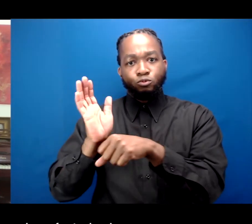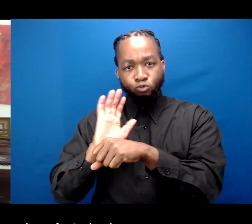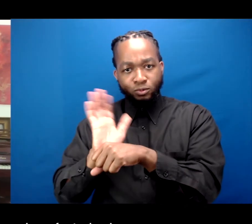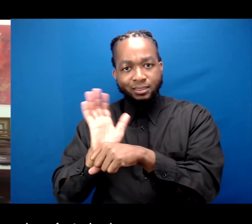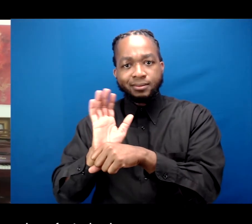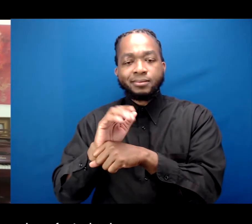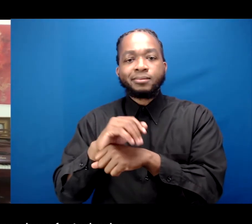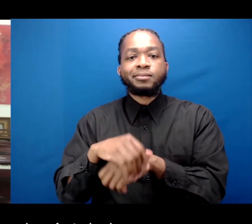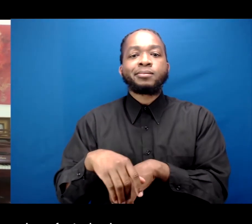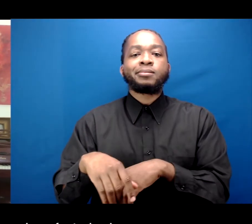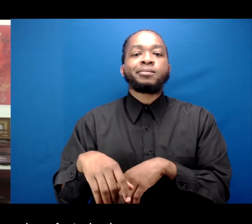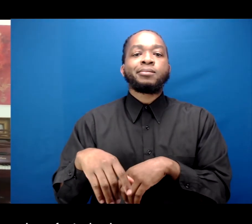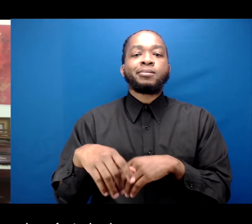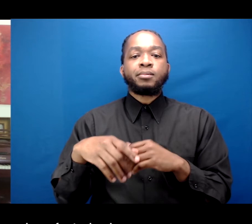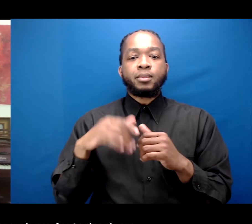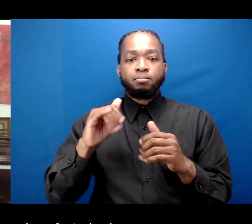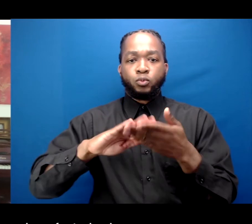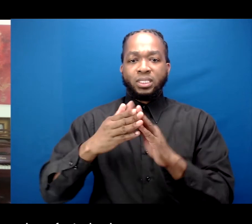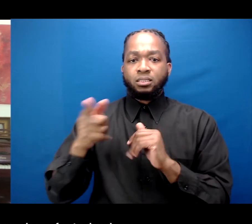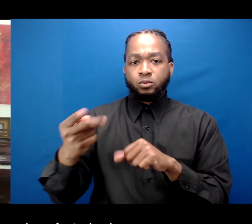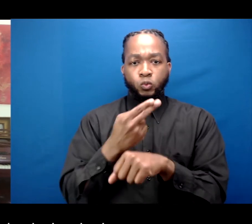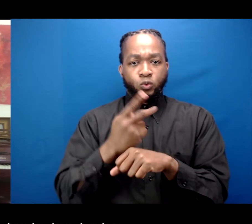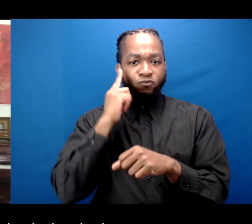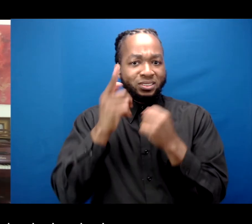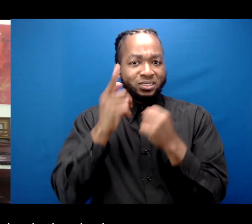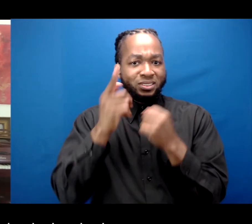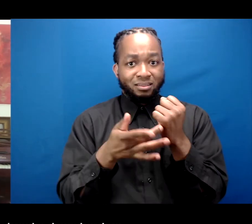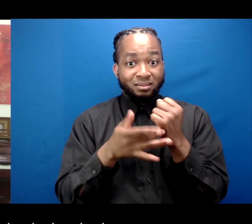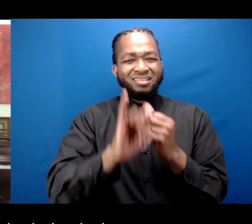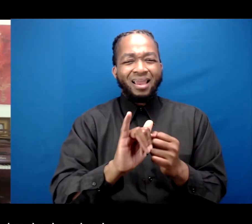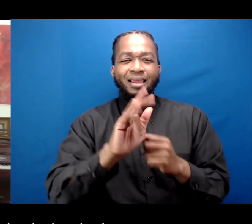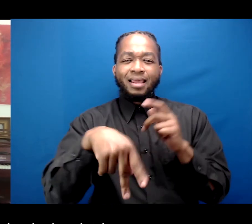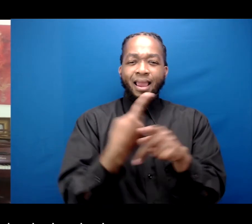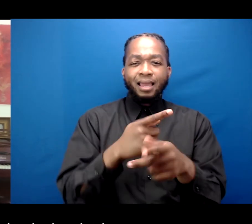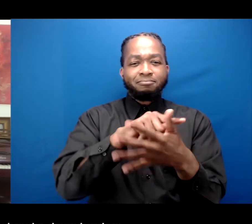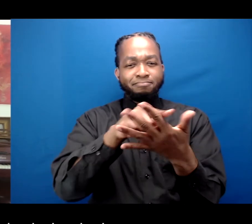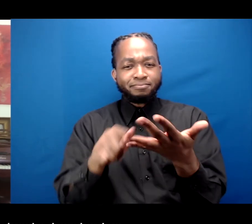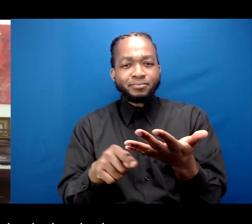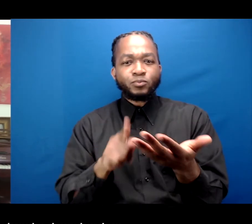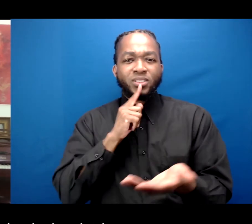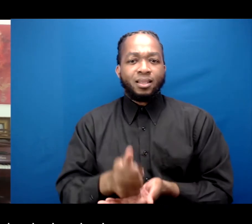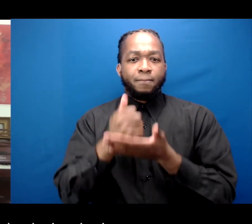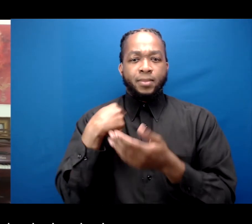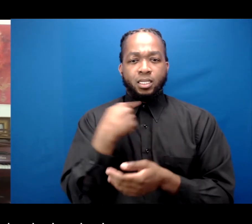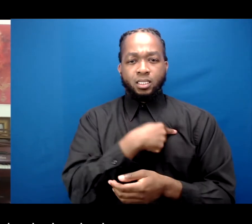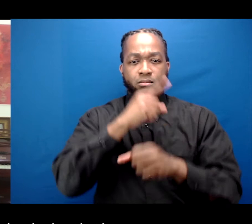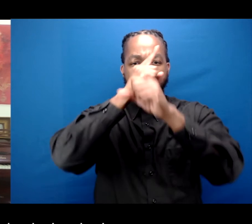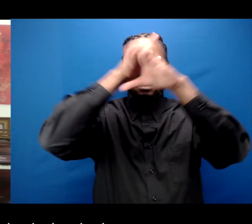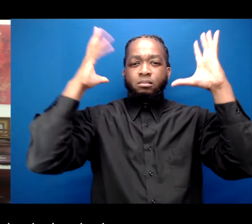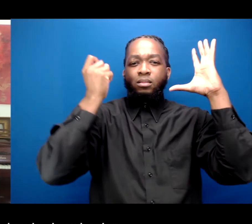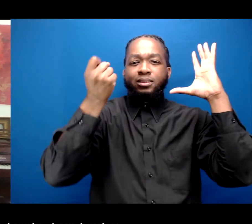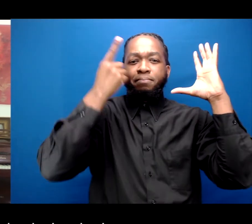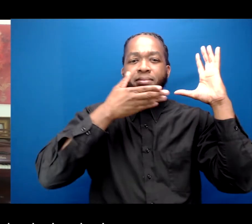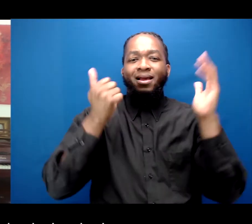for technology. Research like this helps us understand more about how technology breaks down barriers to equality